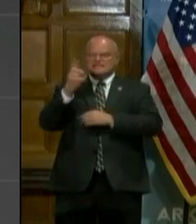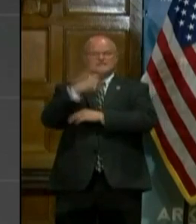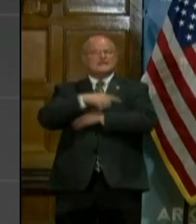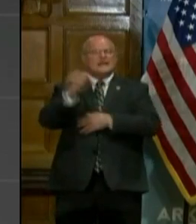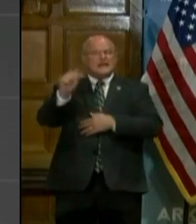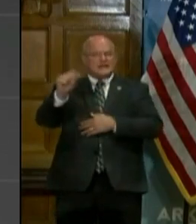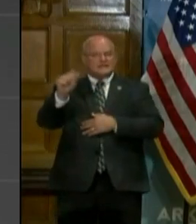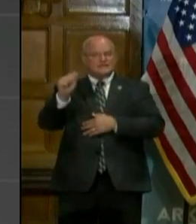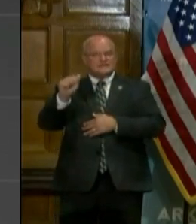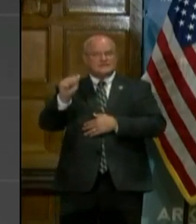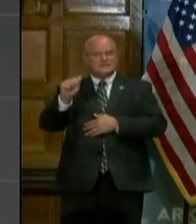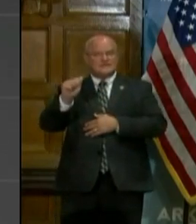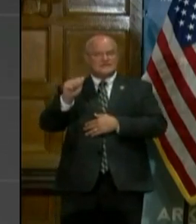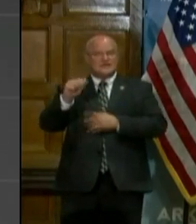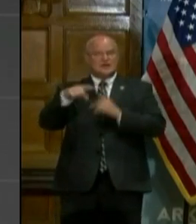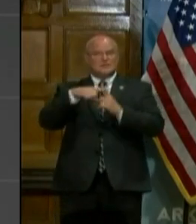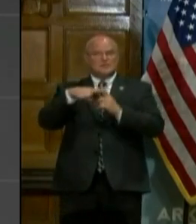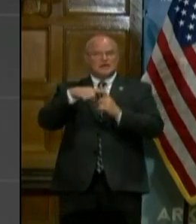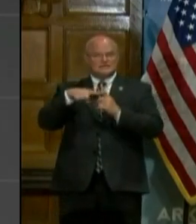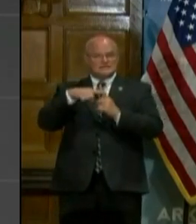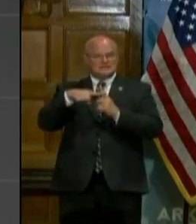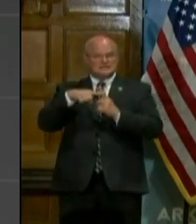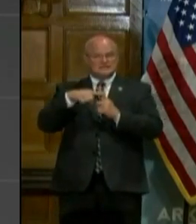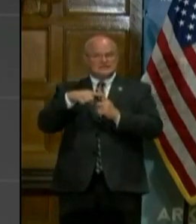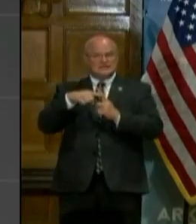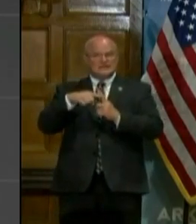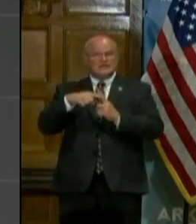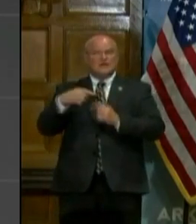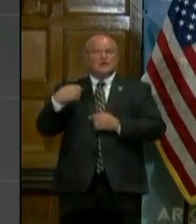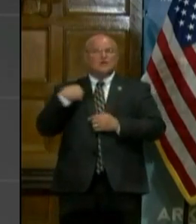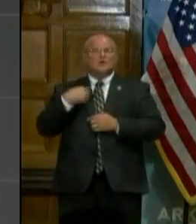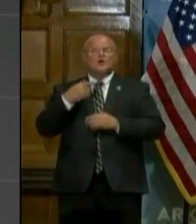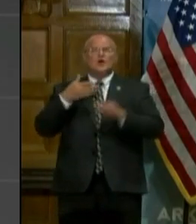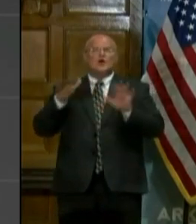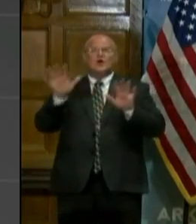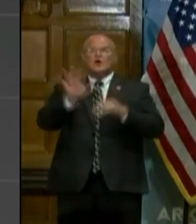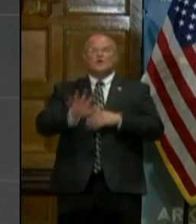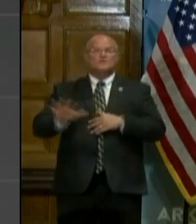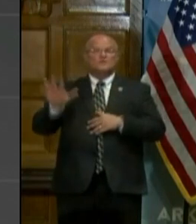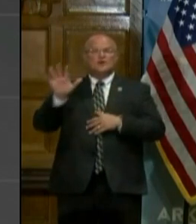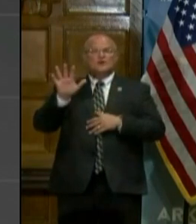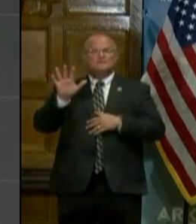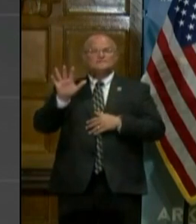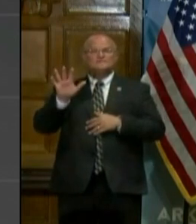rolling average on positivity, and we are overall